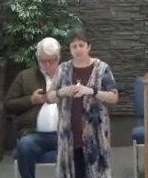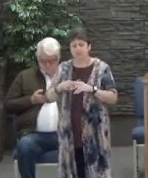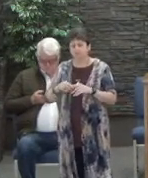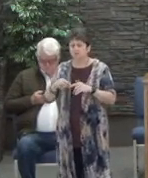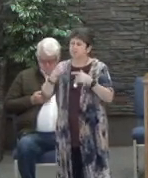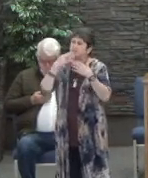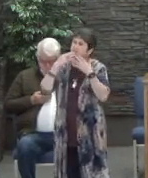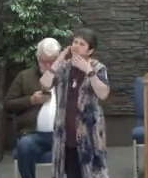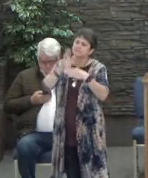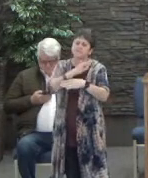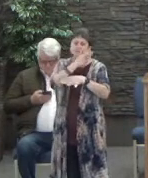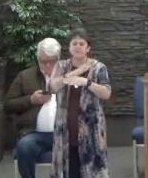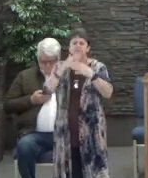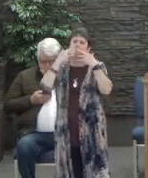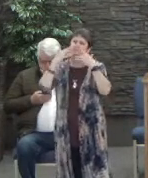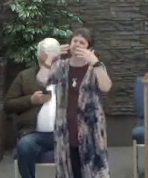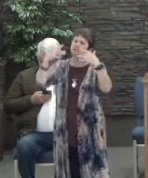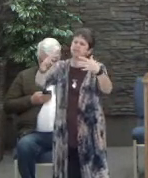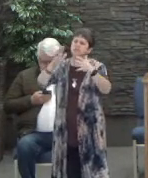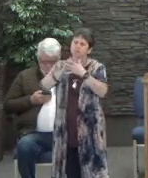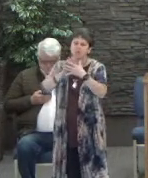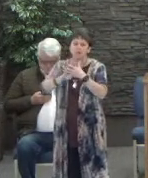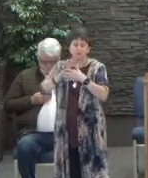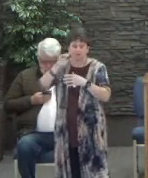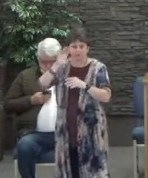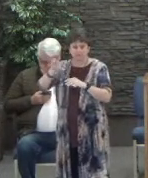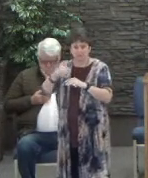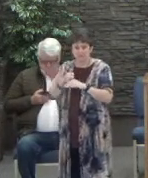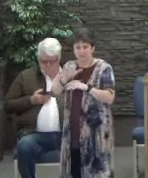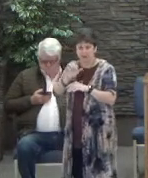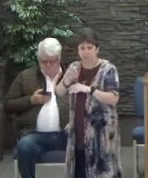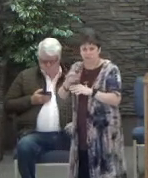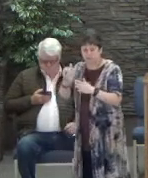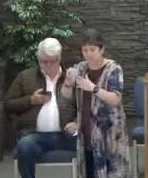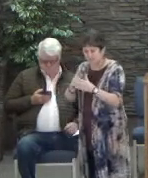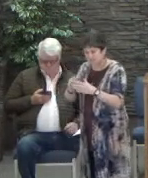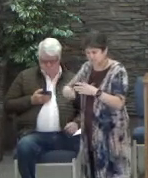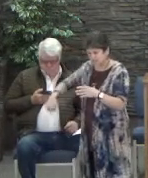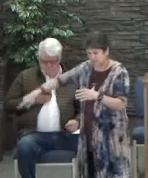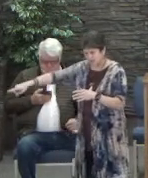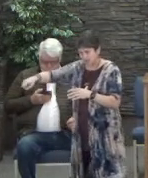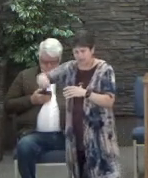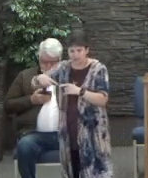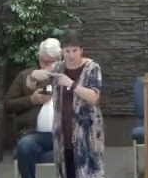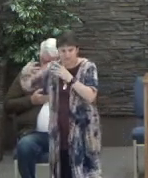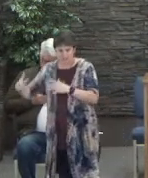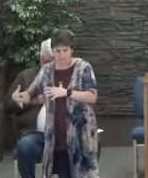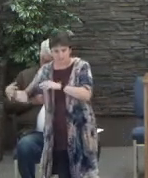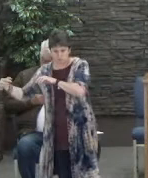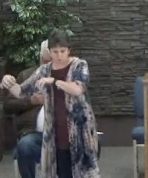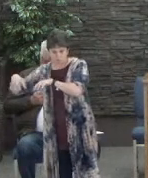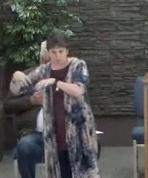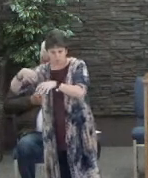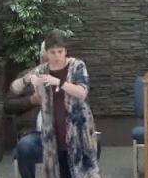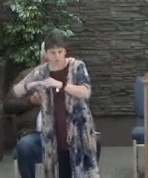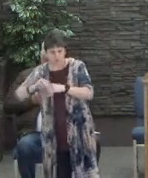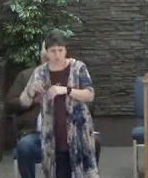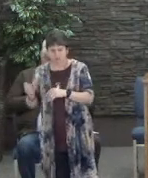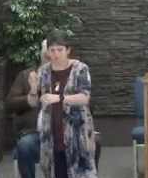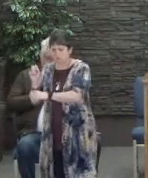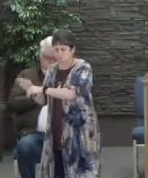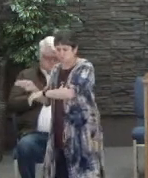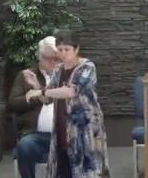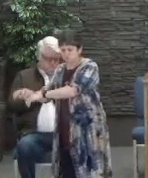and praise, the Lord set ambushes against the men of Ammon and Moab and Mount Seir, who were invading Judah, and they were